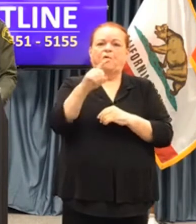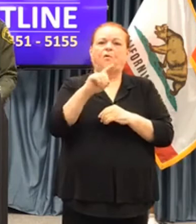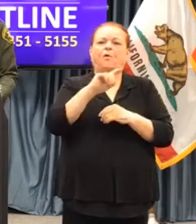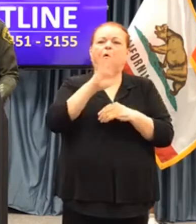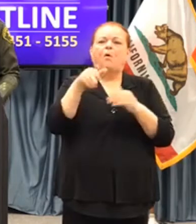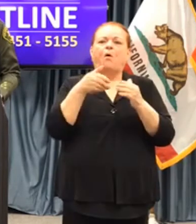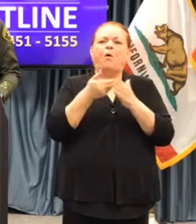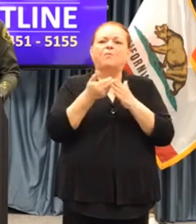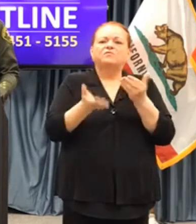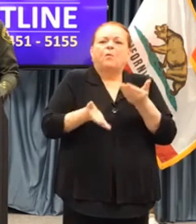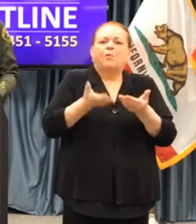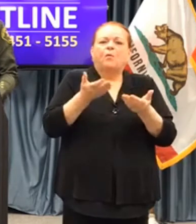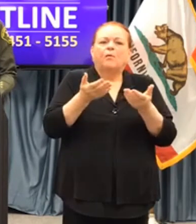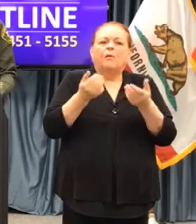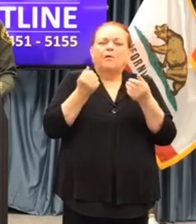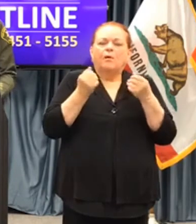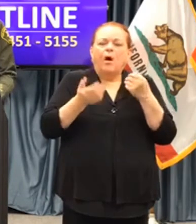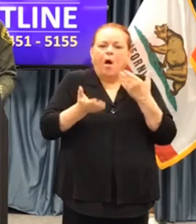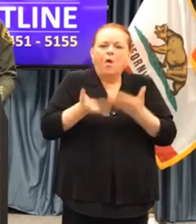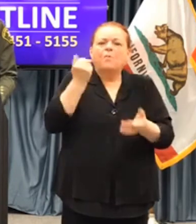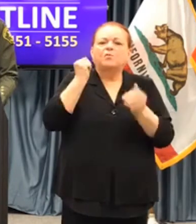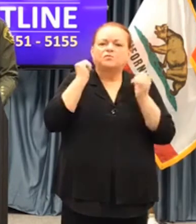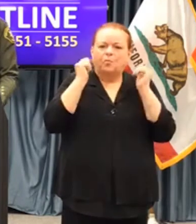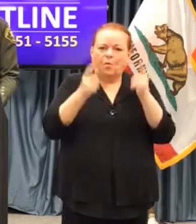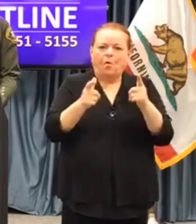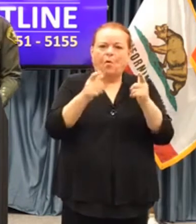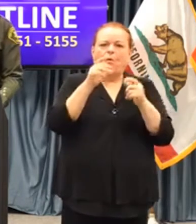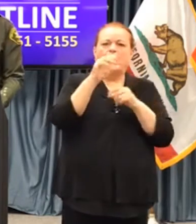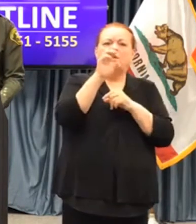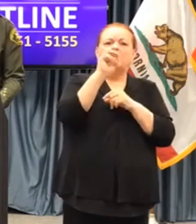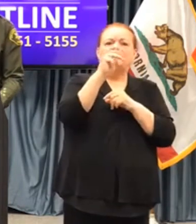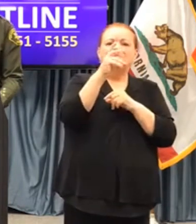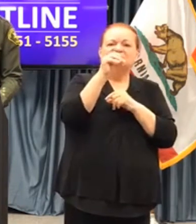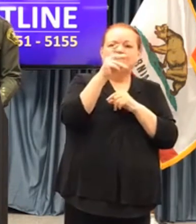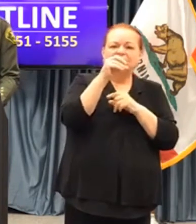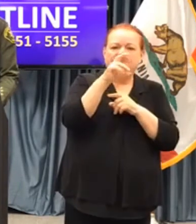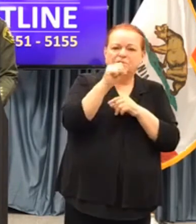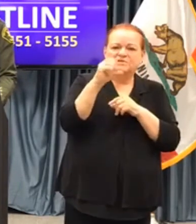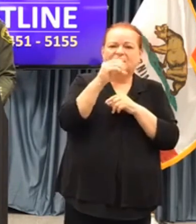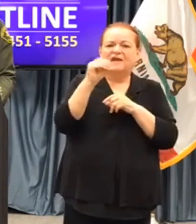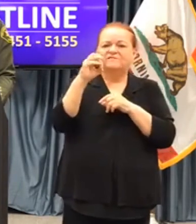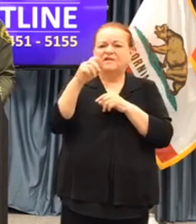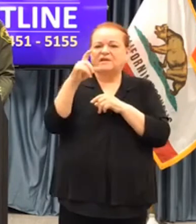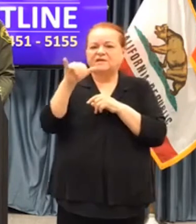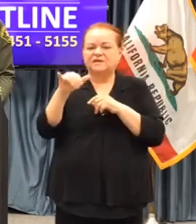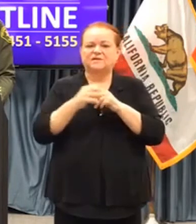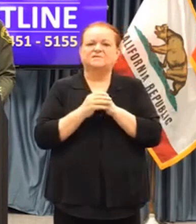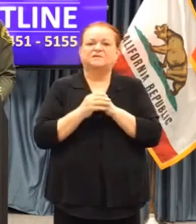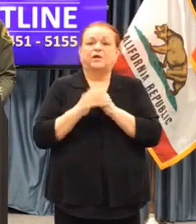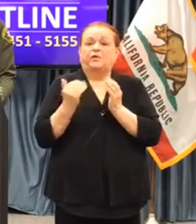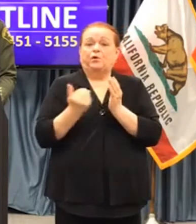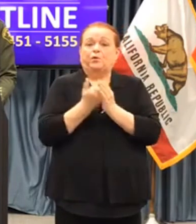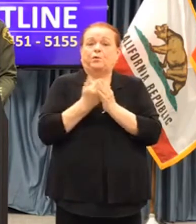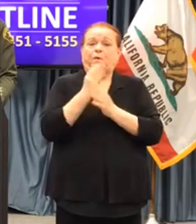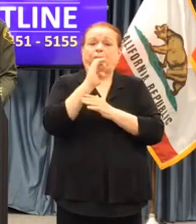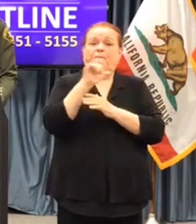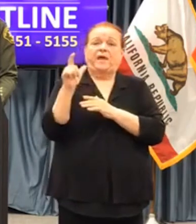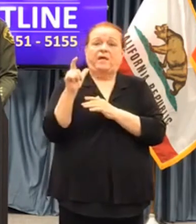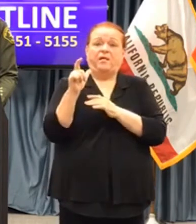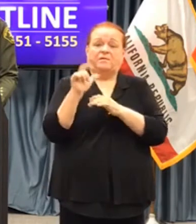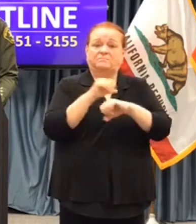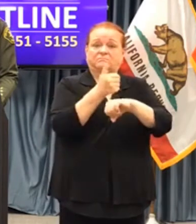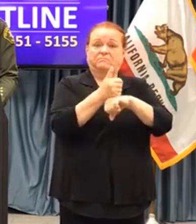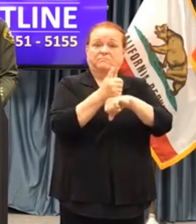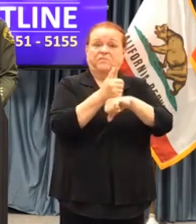felonies. As of last Friday, the courts, under new bail schedules, considered the release of